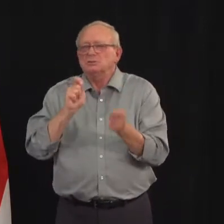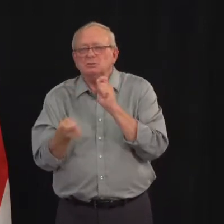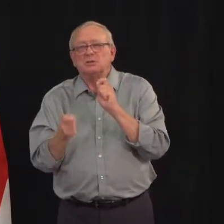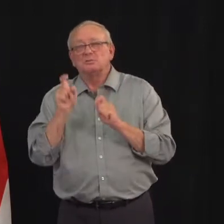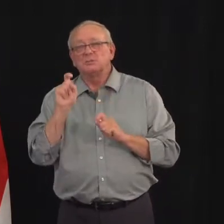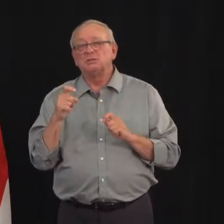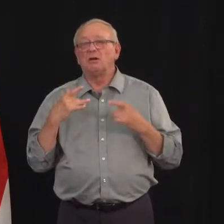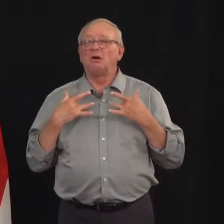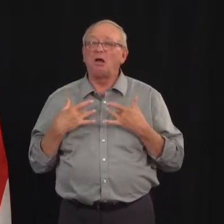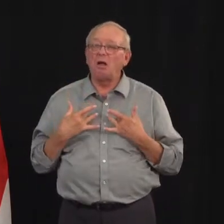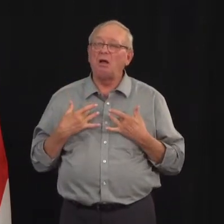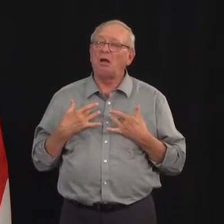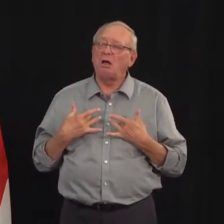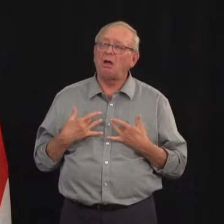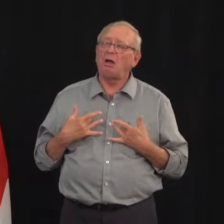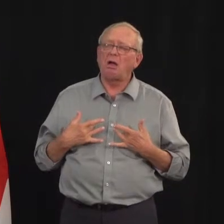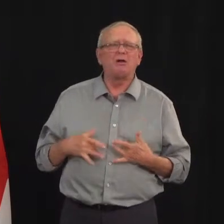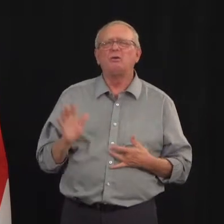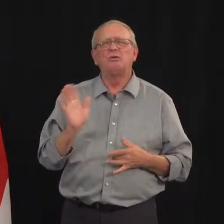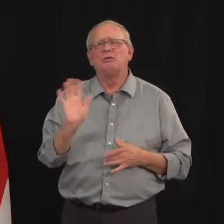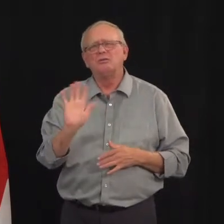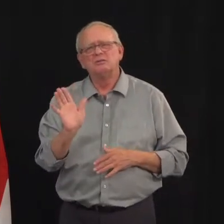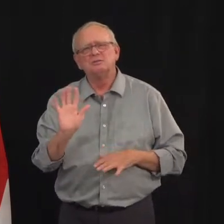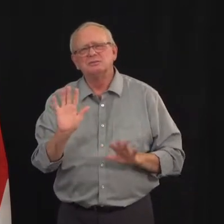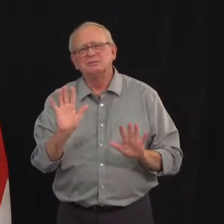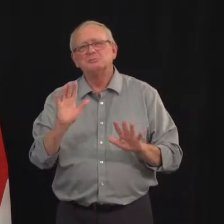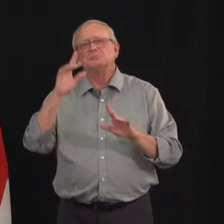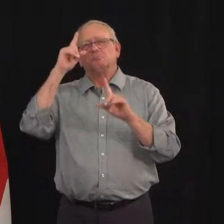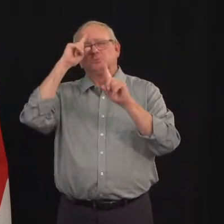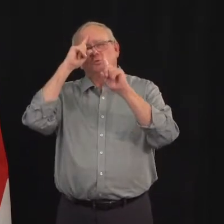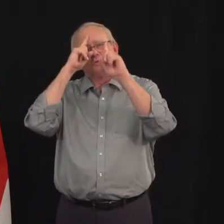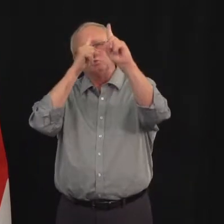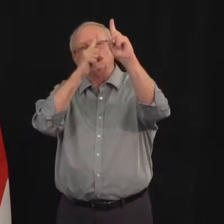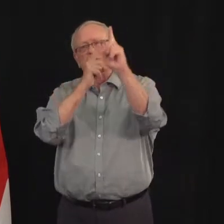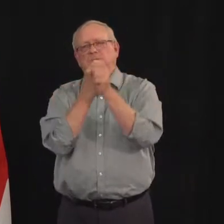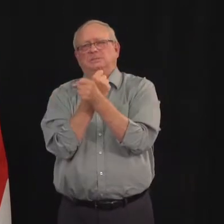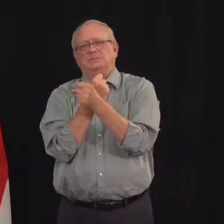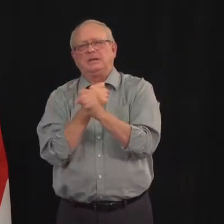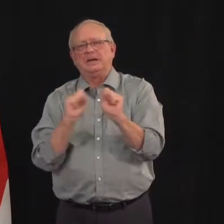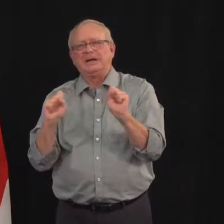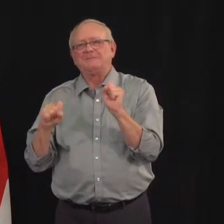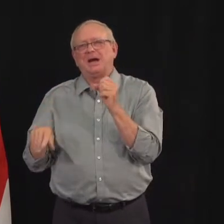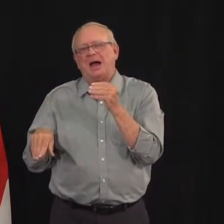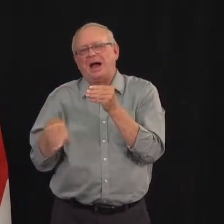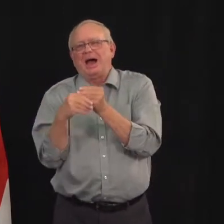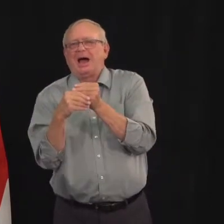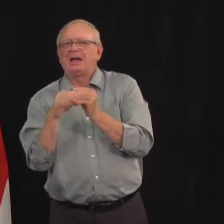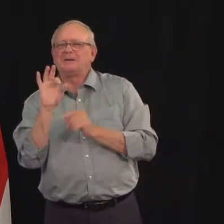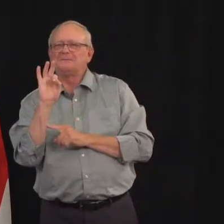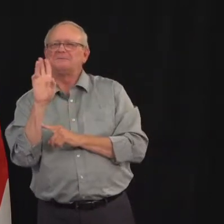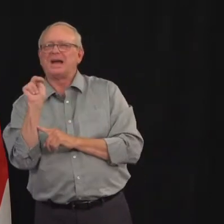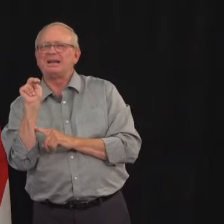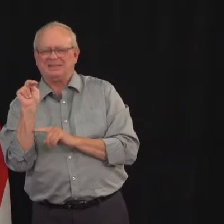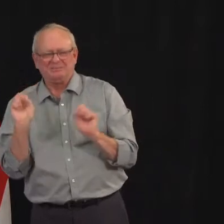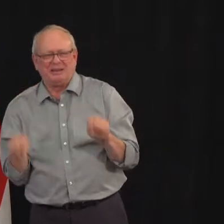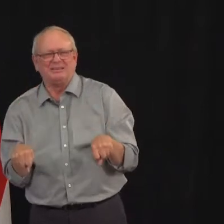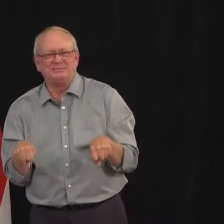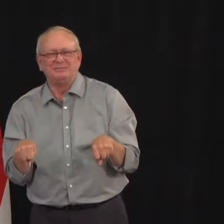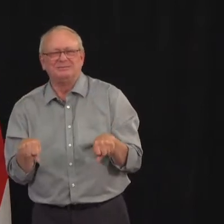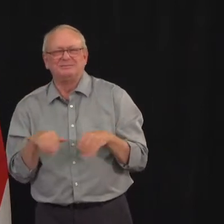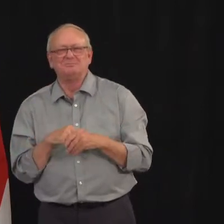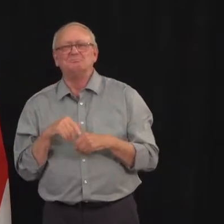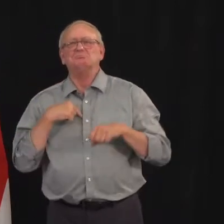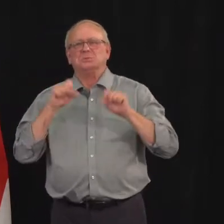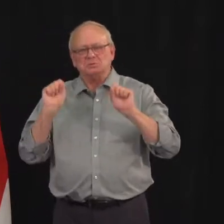while having some fun, we should do that. We can turn this around. It is in our hands. Thank you, and I am happy to take